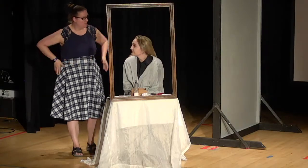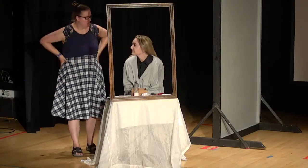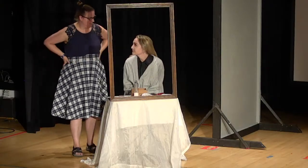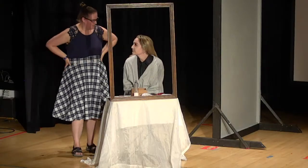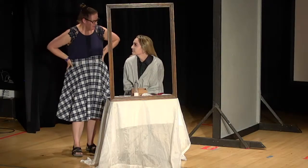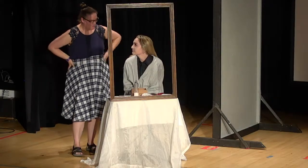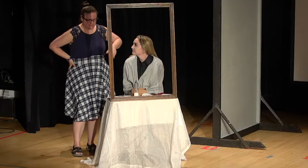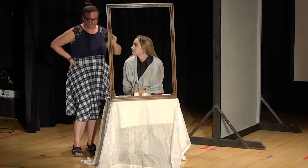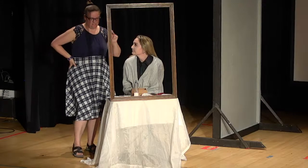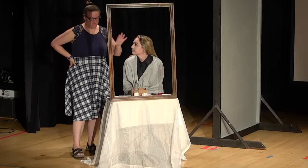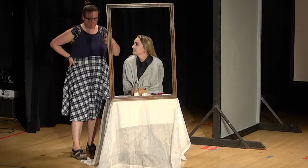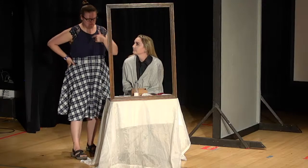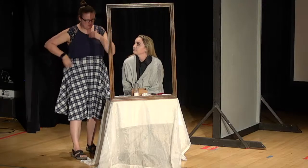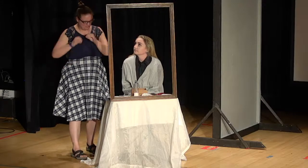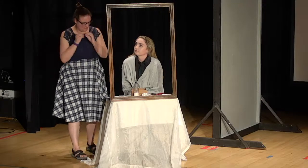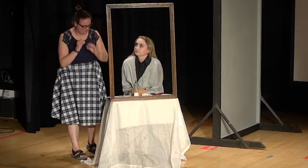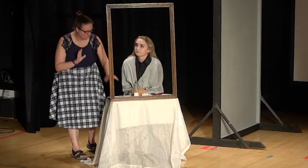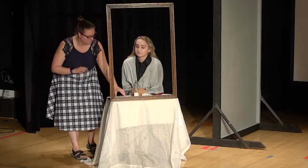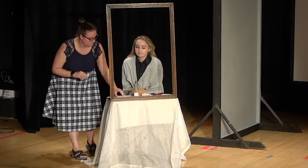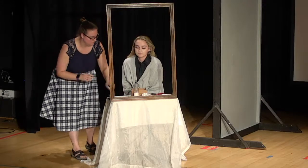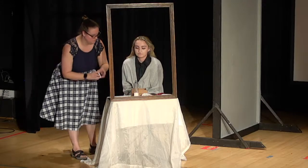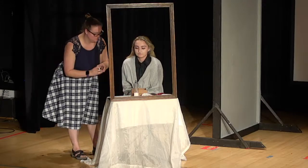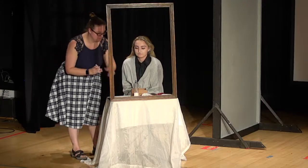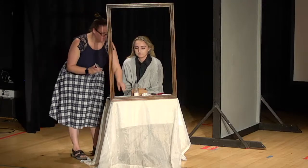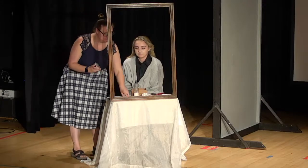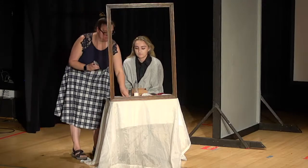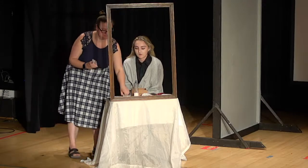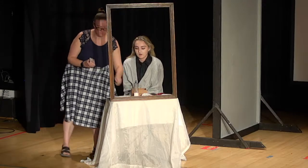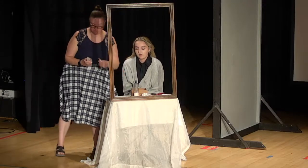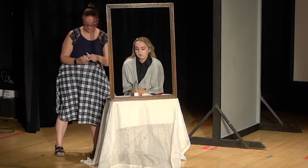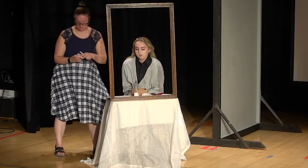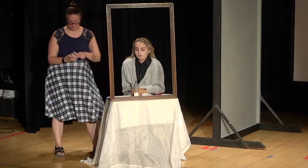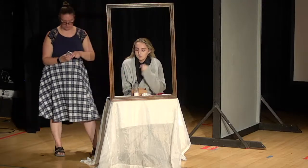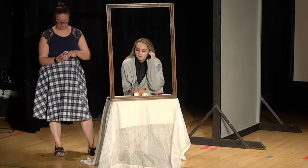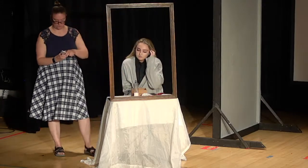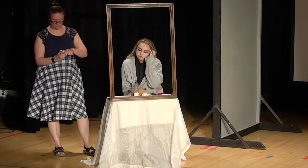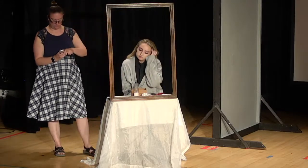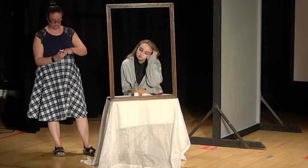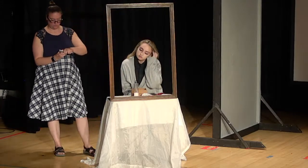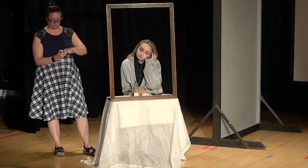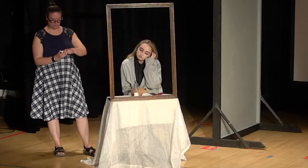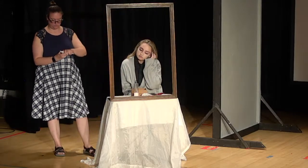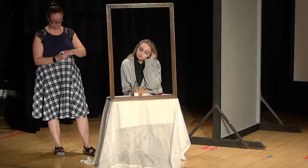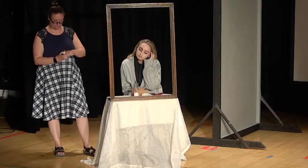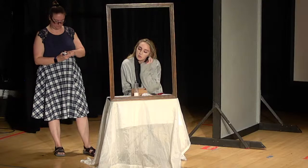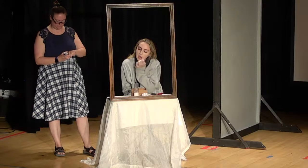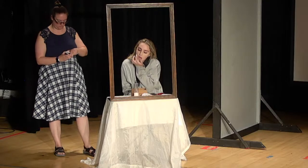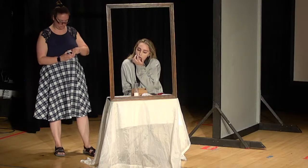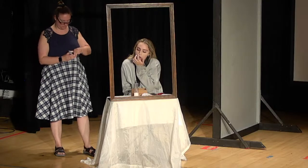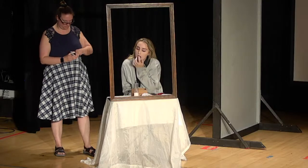Yes, Mom. Mom. Let's put on some makeup right there. Mom puts makeup on Claire's